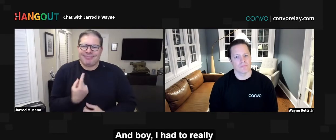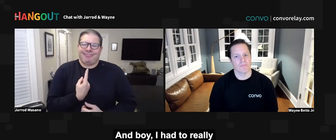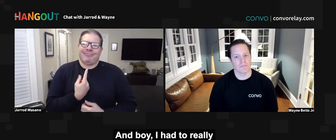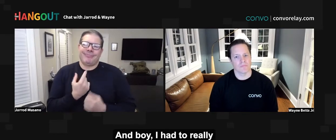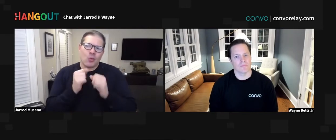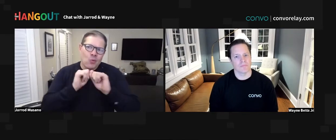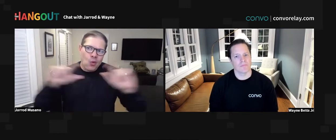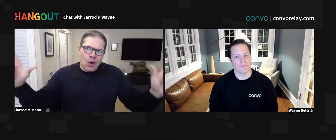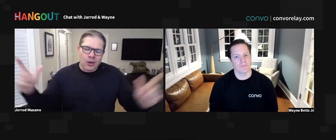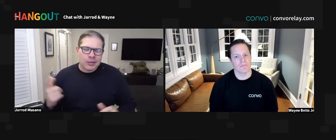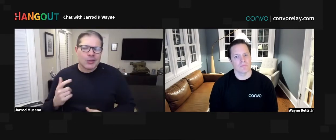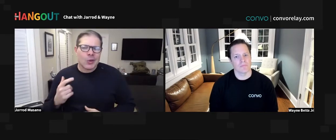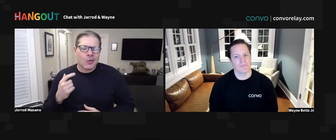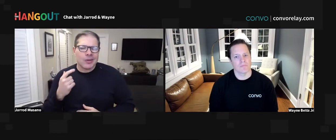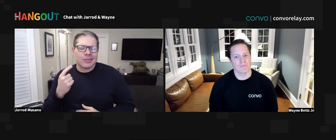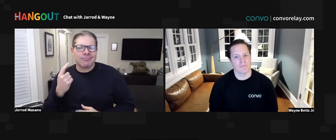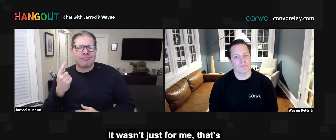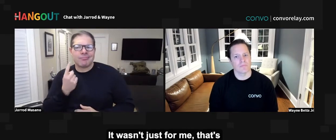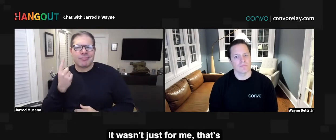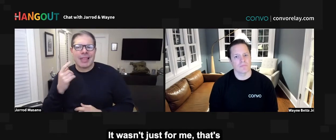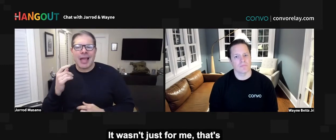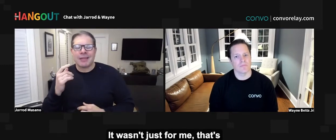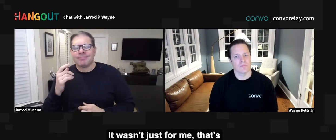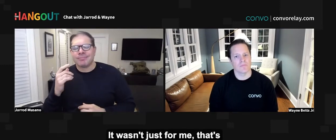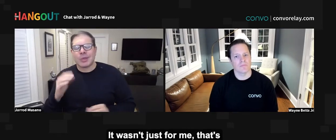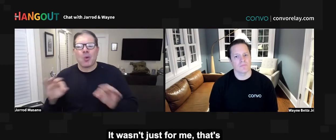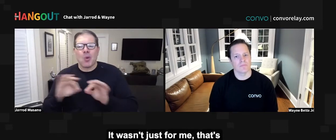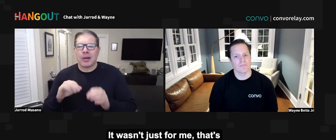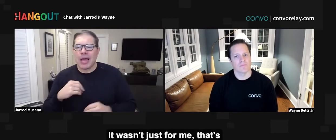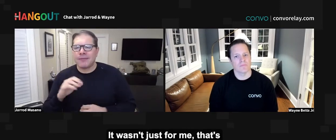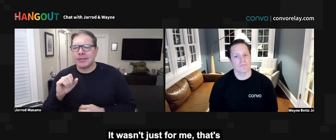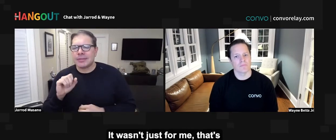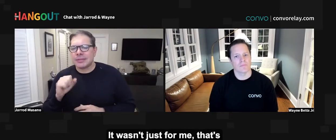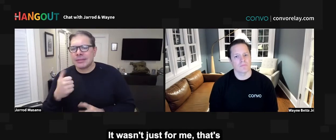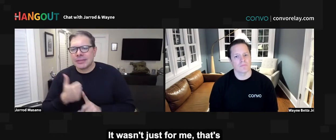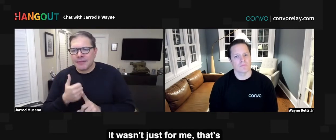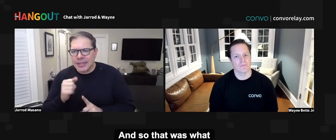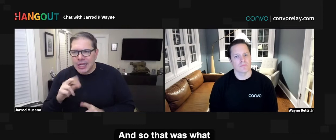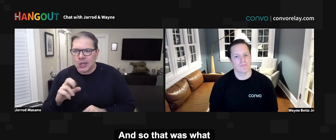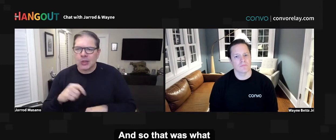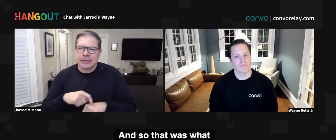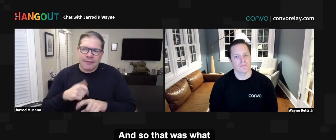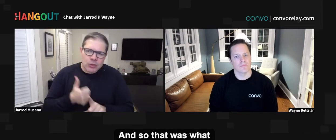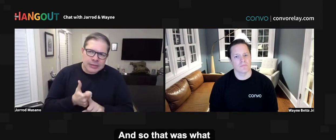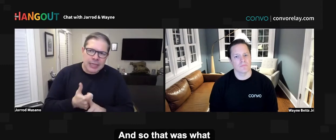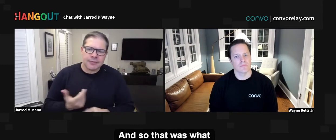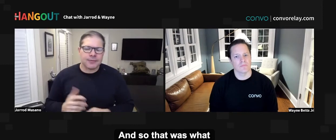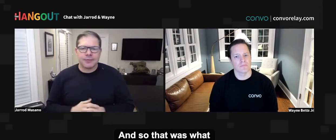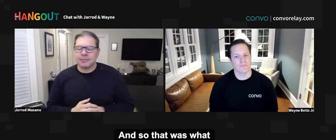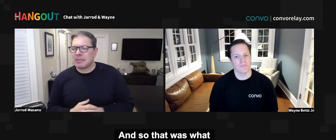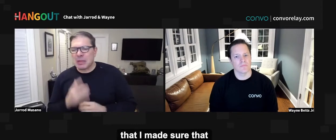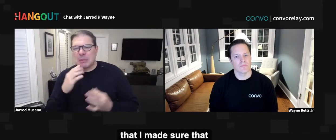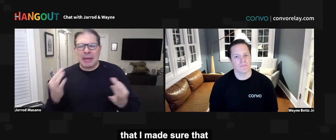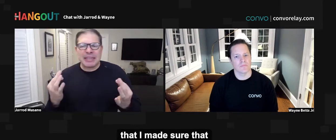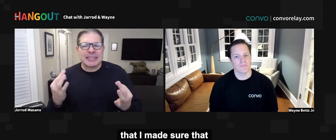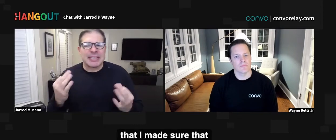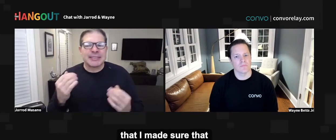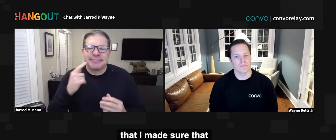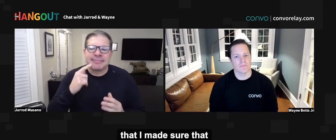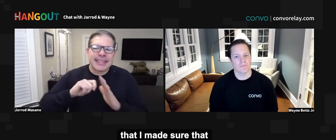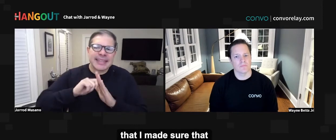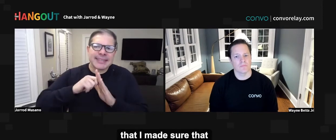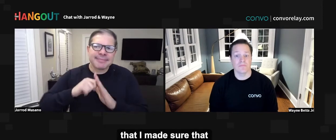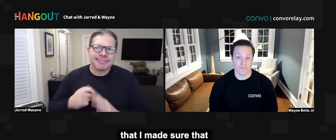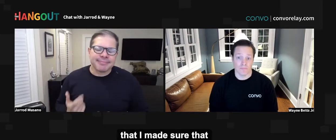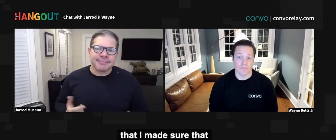really struggle and focus. It was stressful. And it wasn't just for me. I mean, that's what's true for everybody. And so that was what made it very important that I made